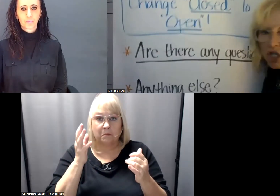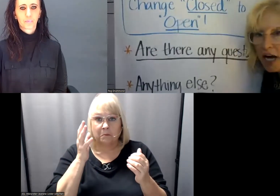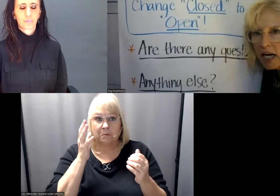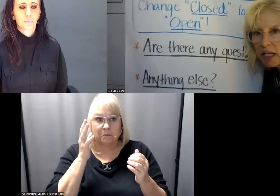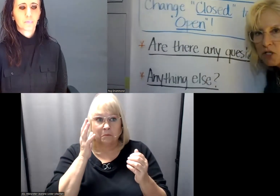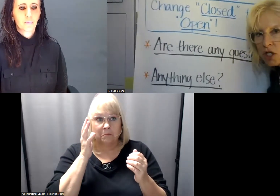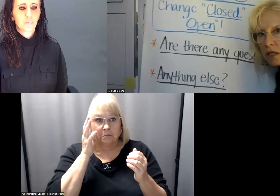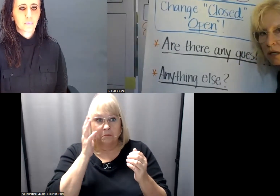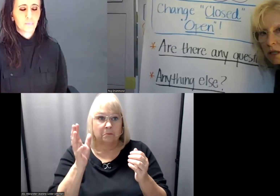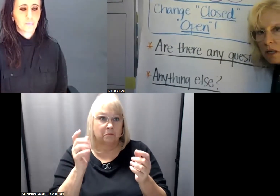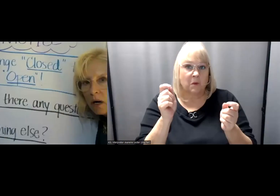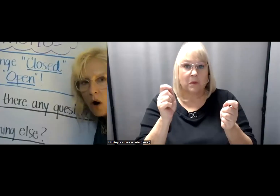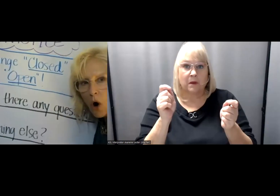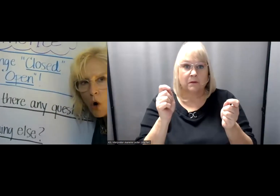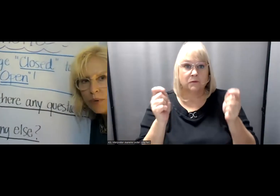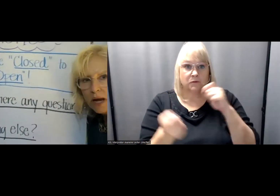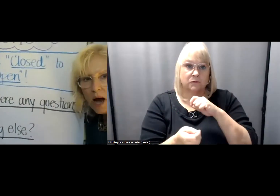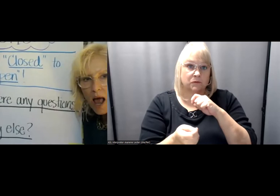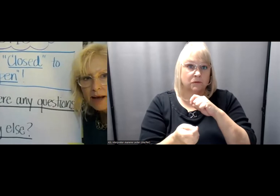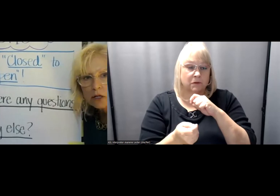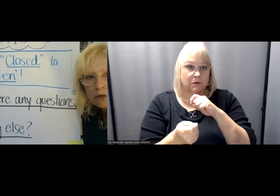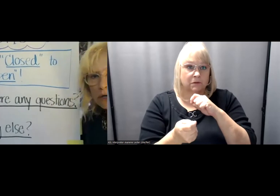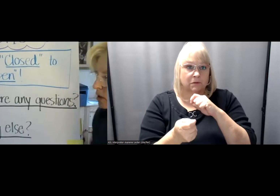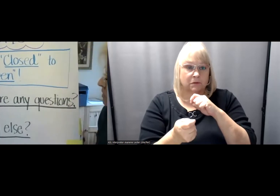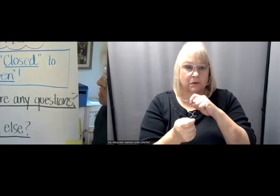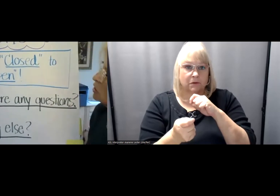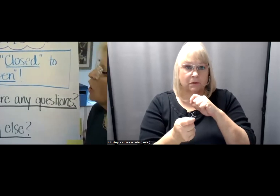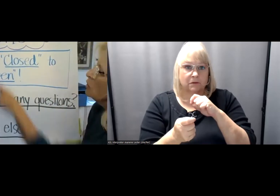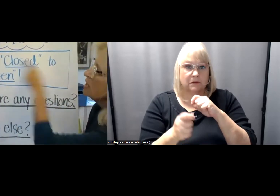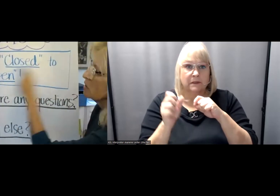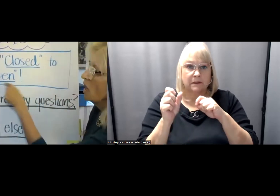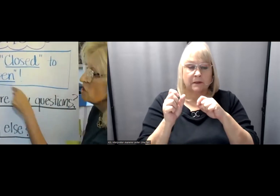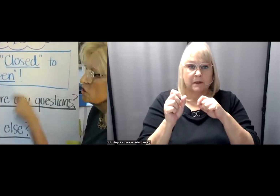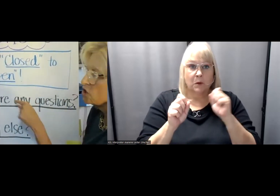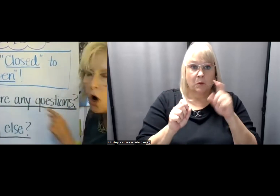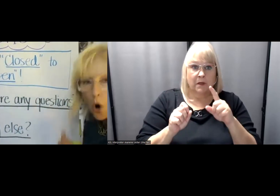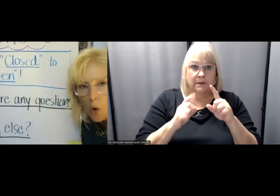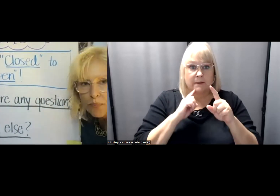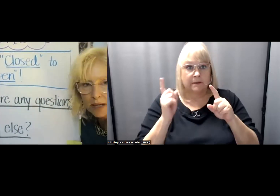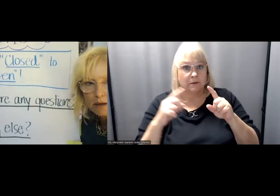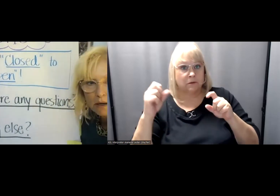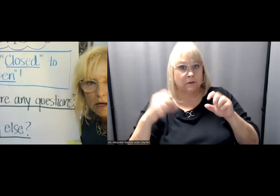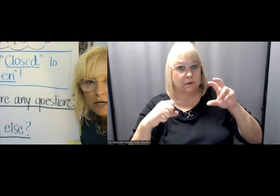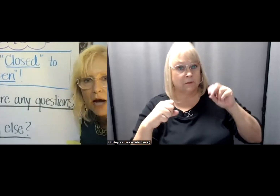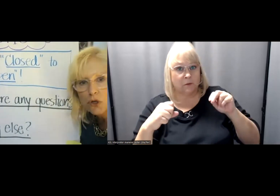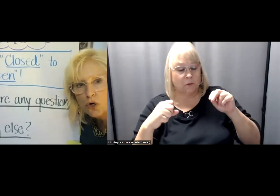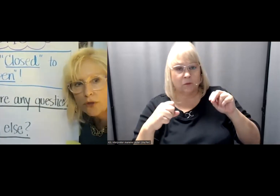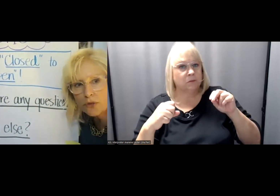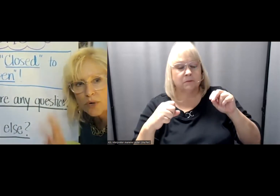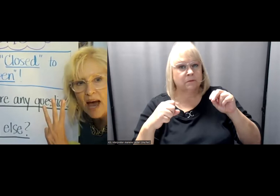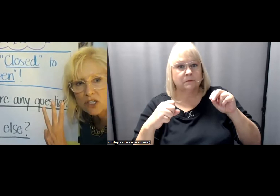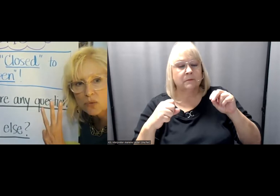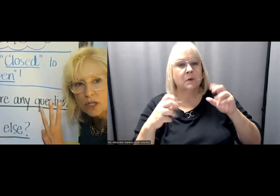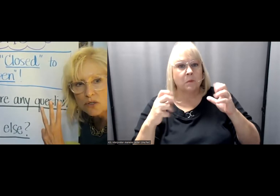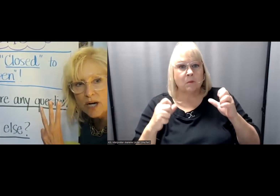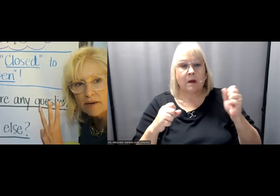to change open and these close-ended questions to open. Now, you know the